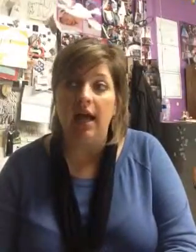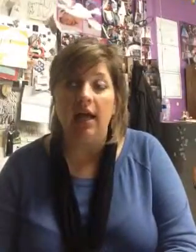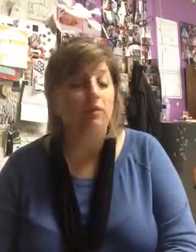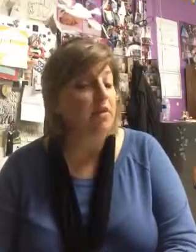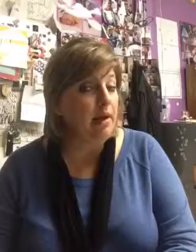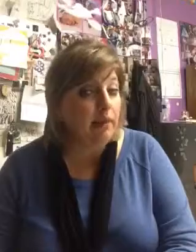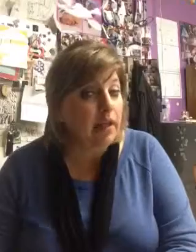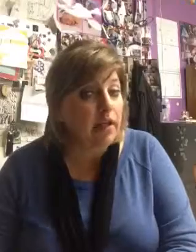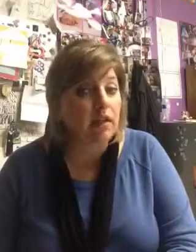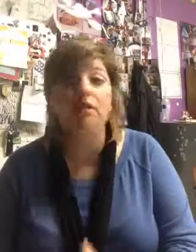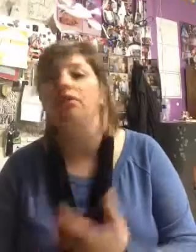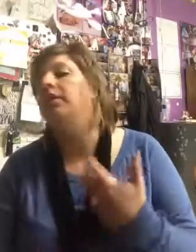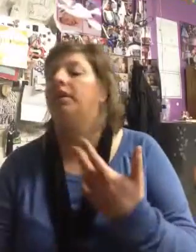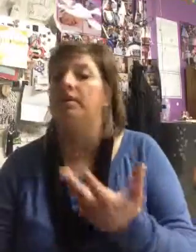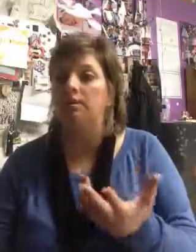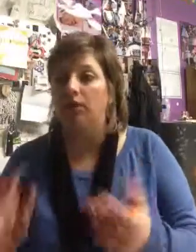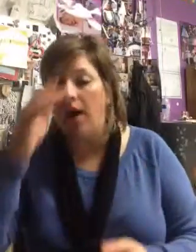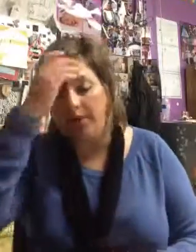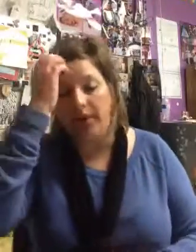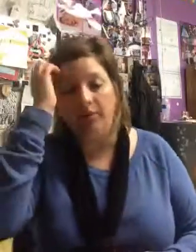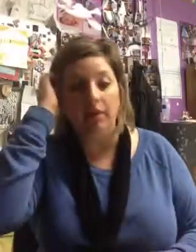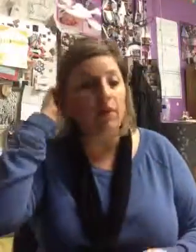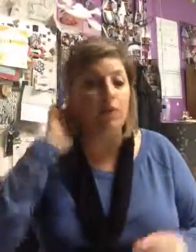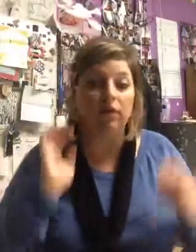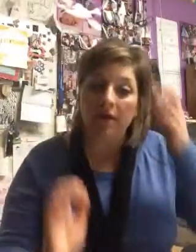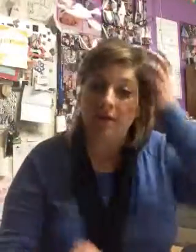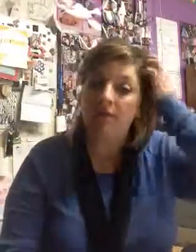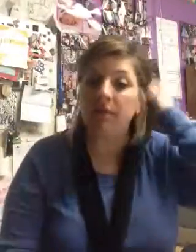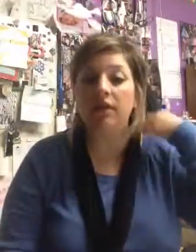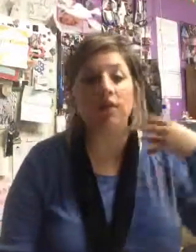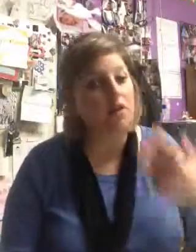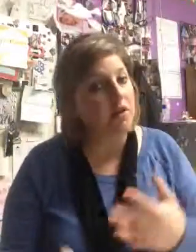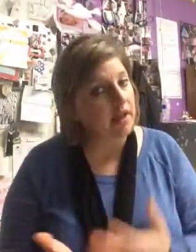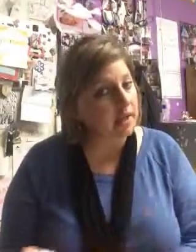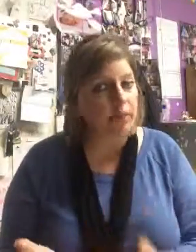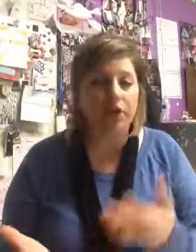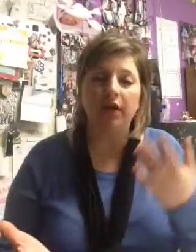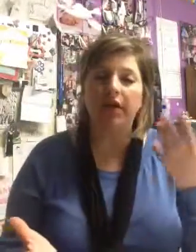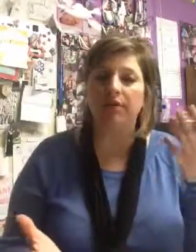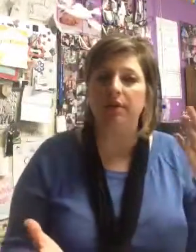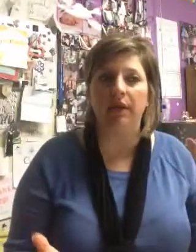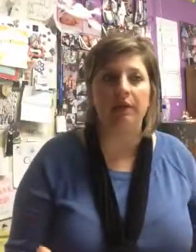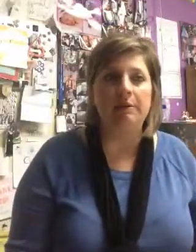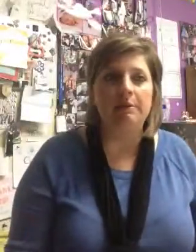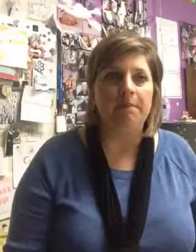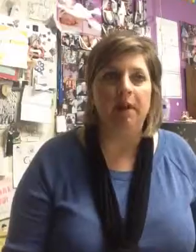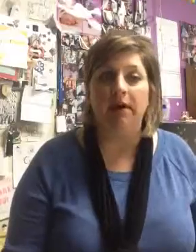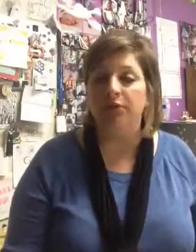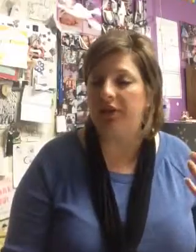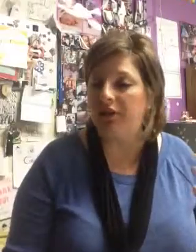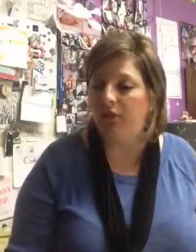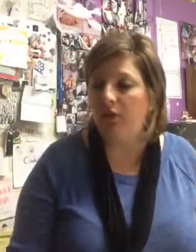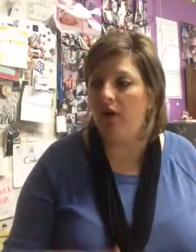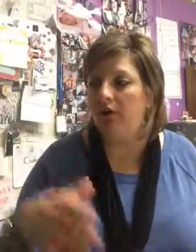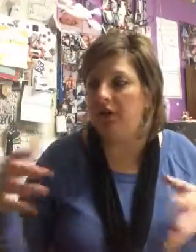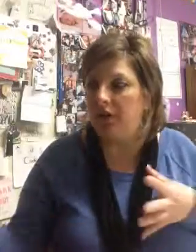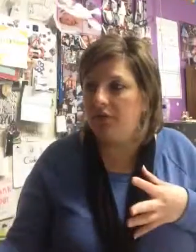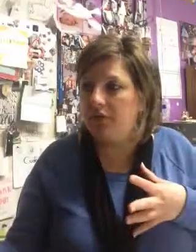that with Abe Lincoln, he was more popular, maybe more famous, maybe, you know, the Gettysburg Address, maybe during the Civil War with the, you